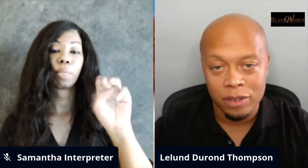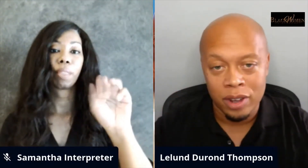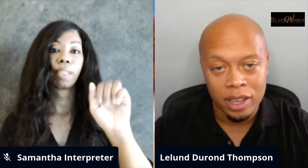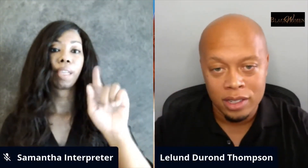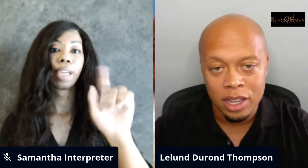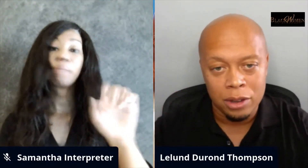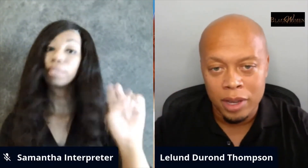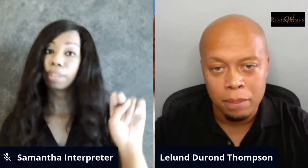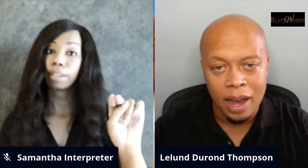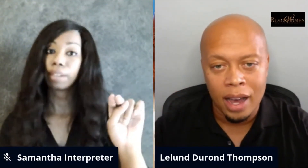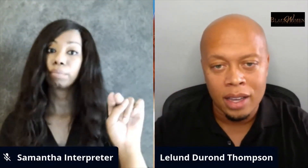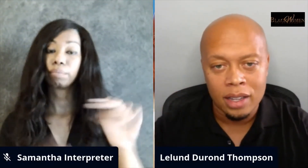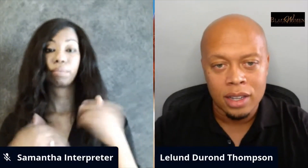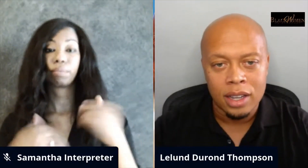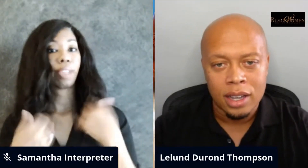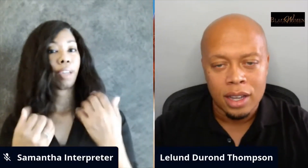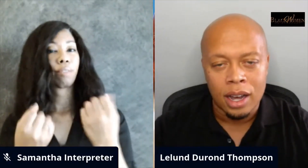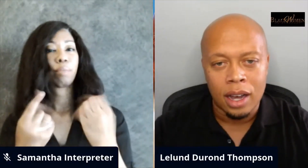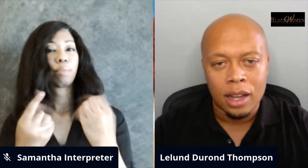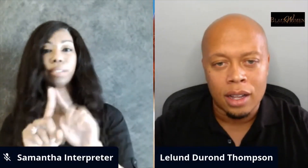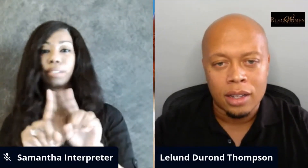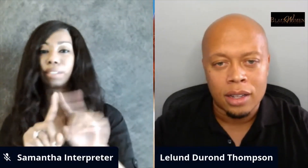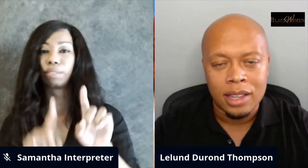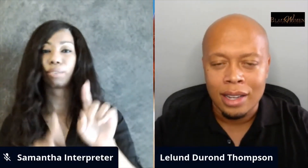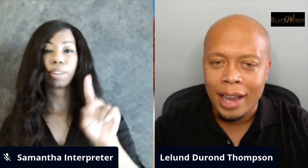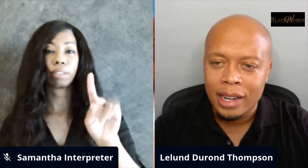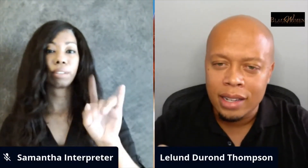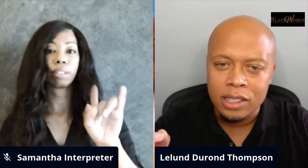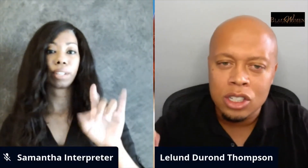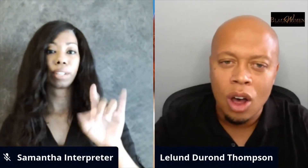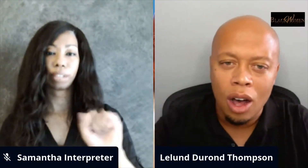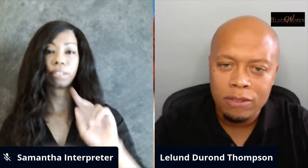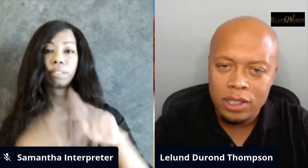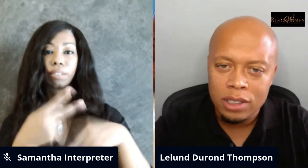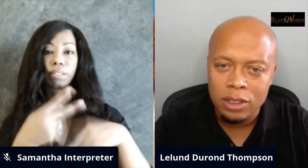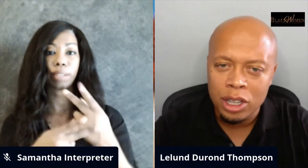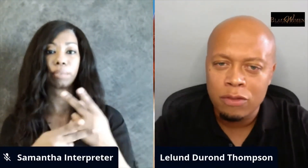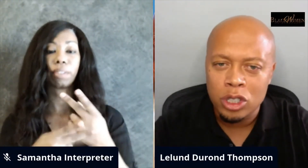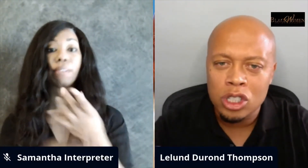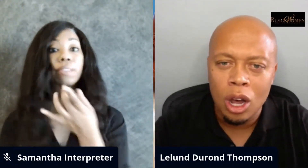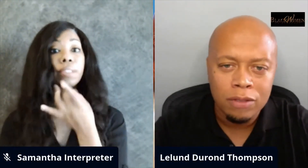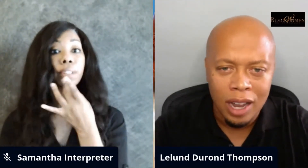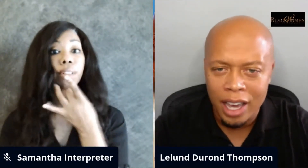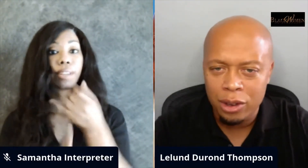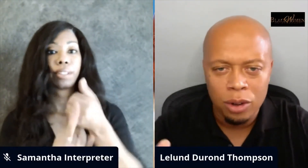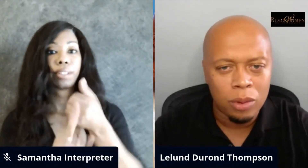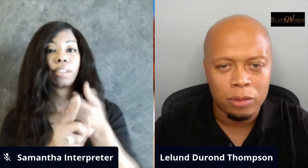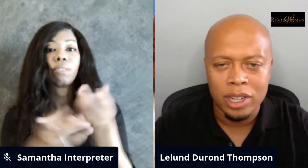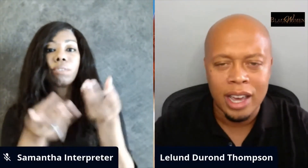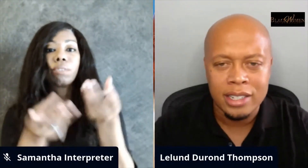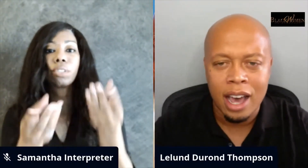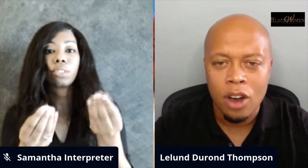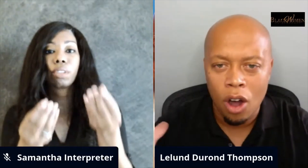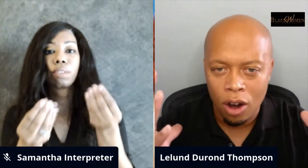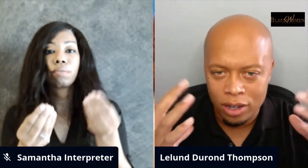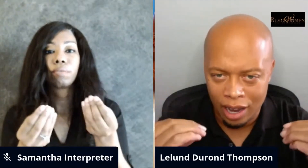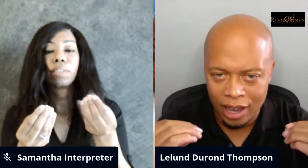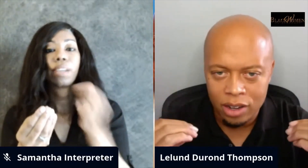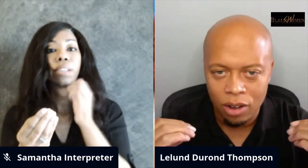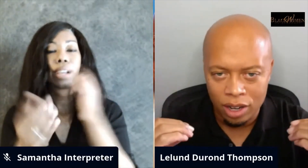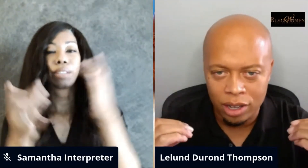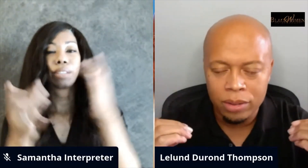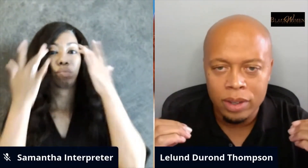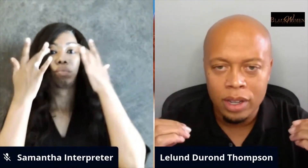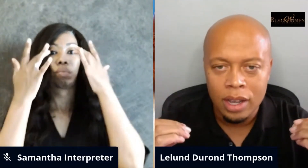number of different kits that you can buy. The lighting is soft. You're looking for soft light. You don't want really to have hard